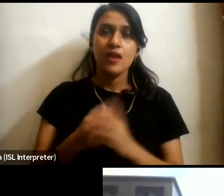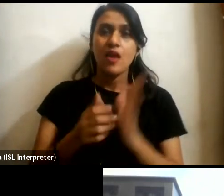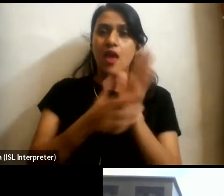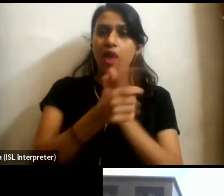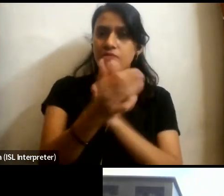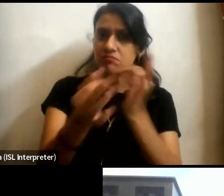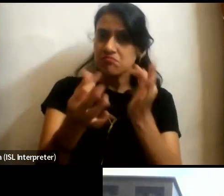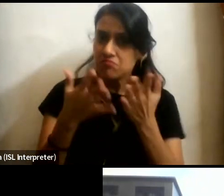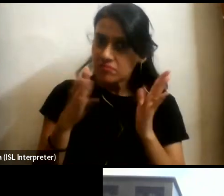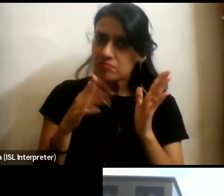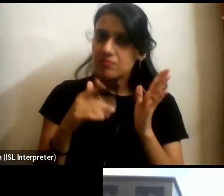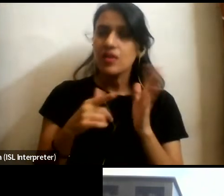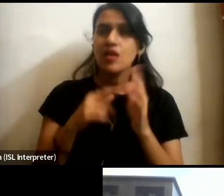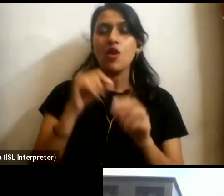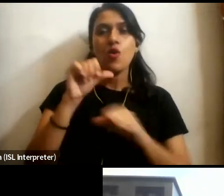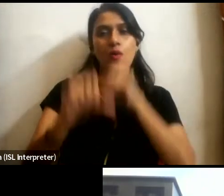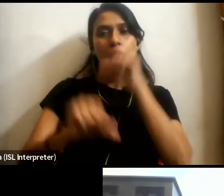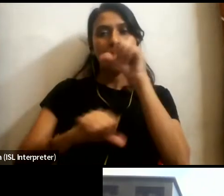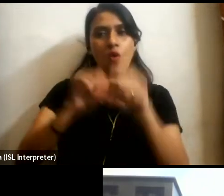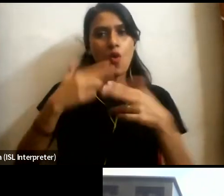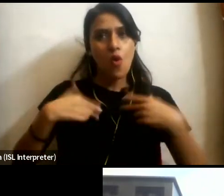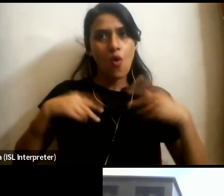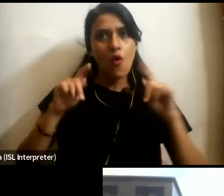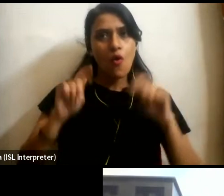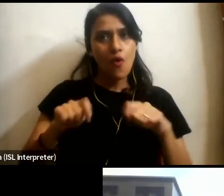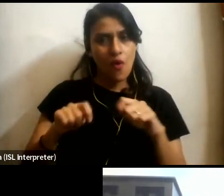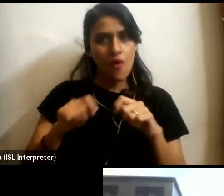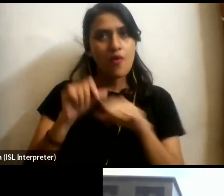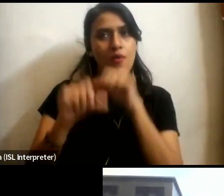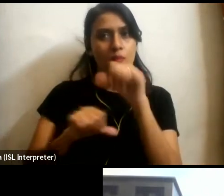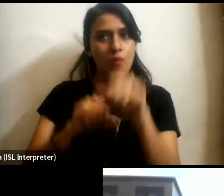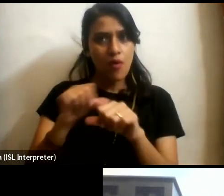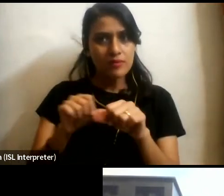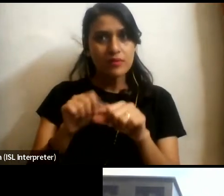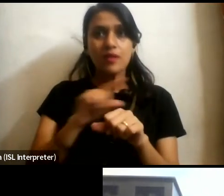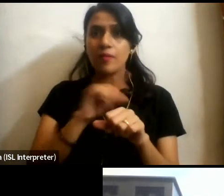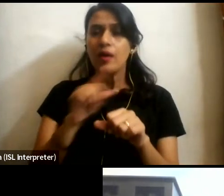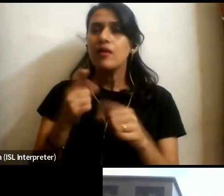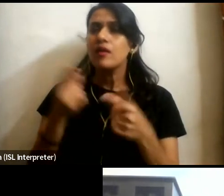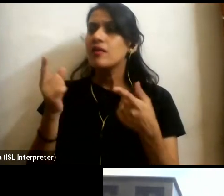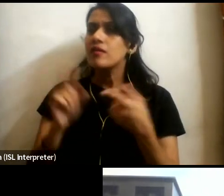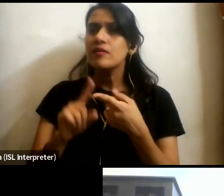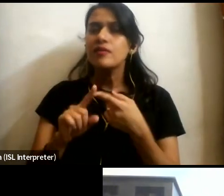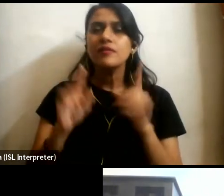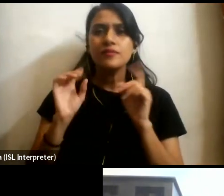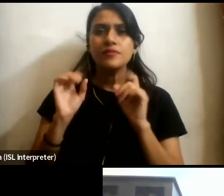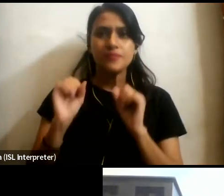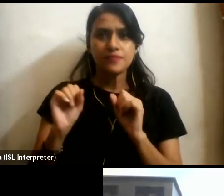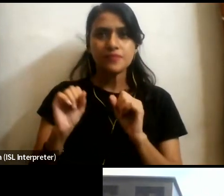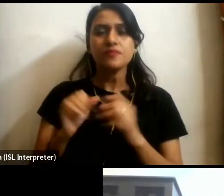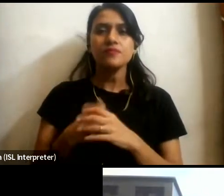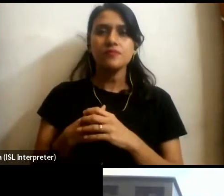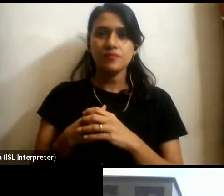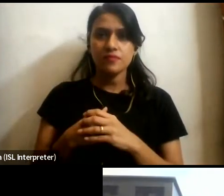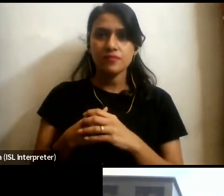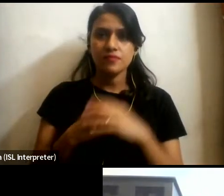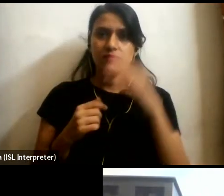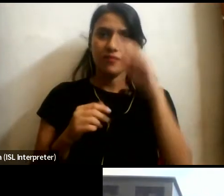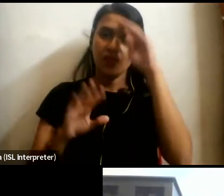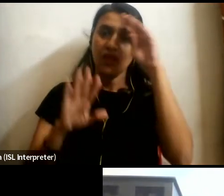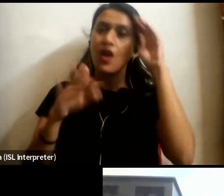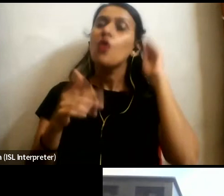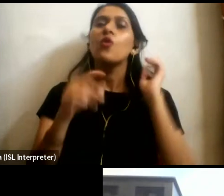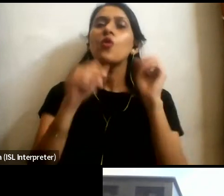of court processes, and perhaps at a default level, just in terms of how you're doing your